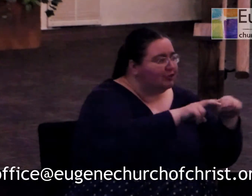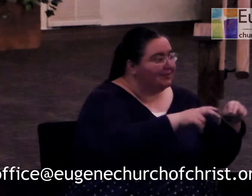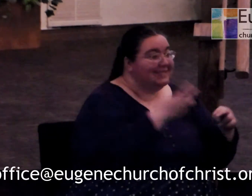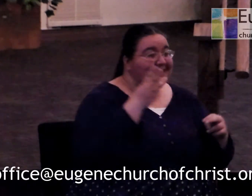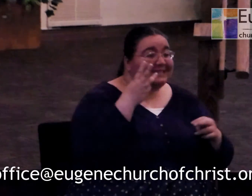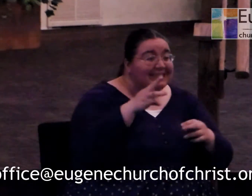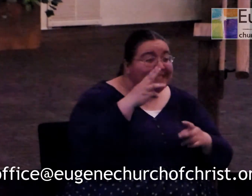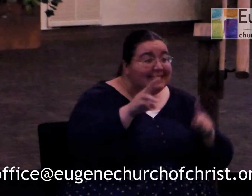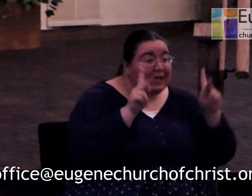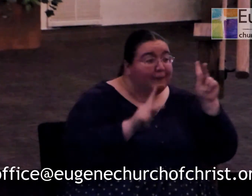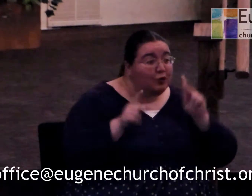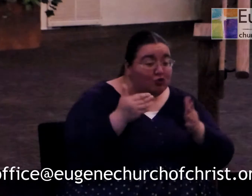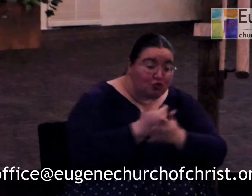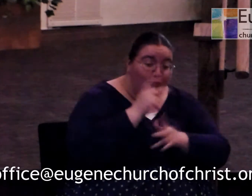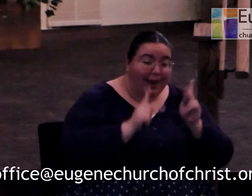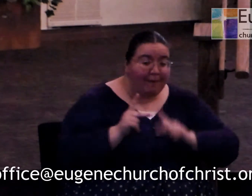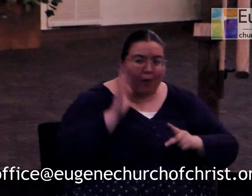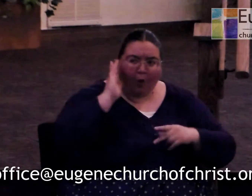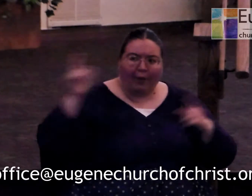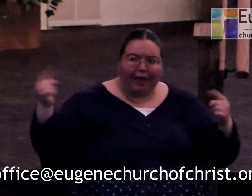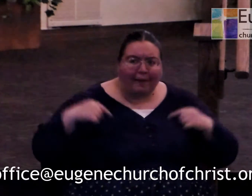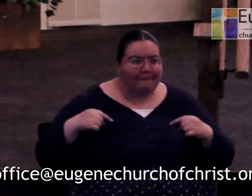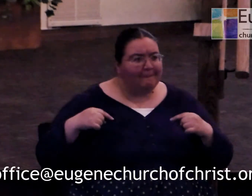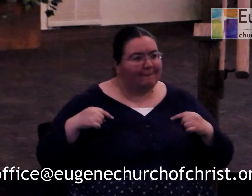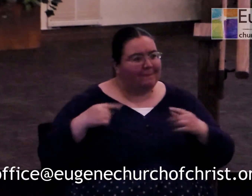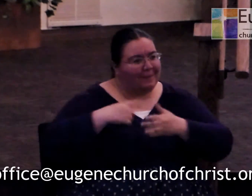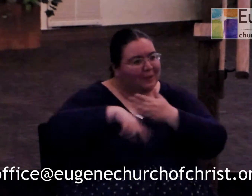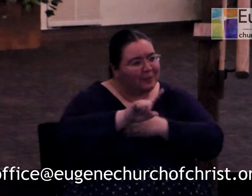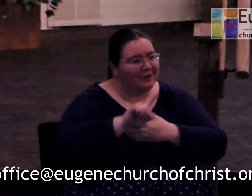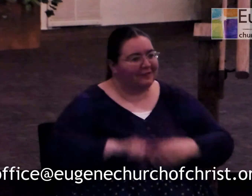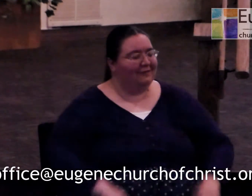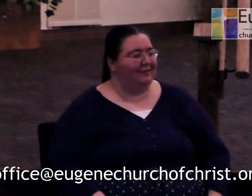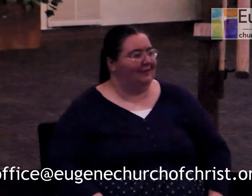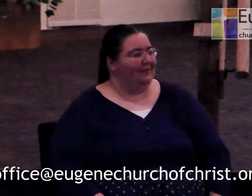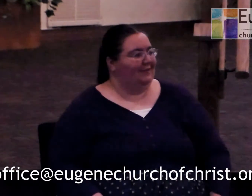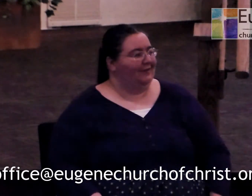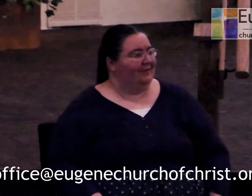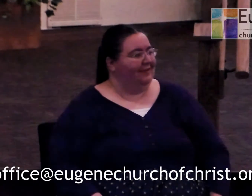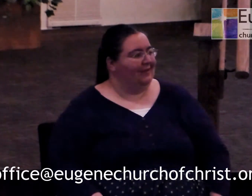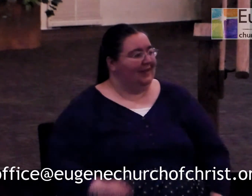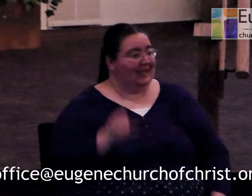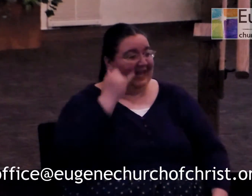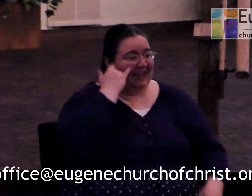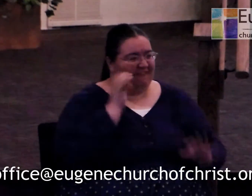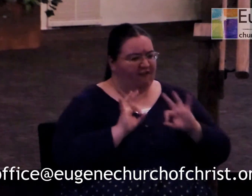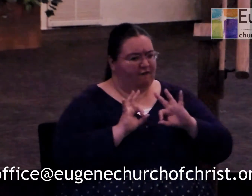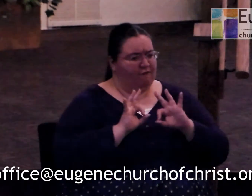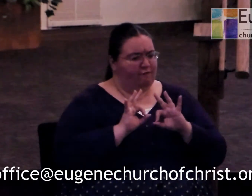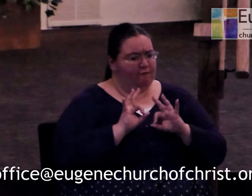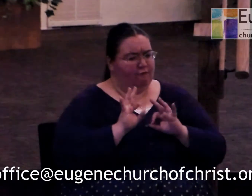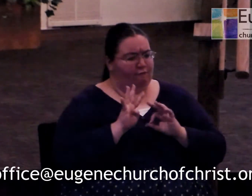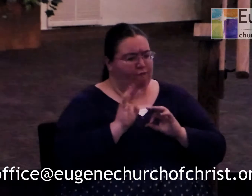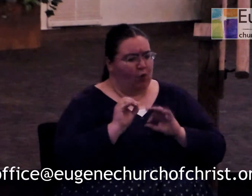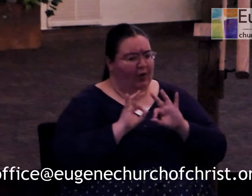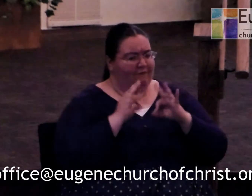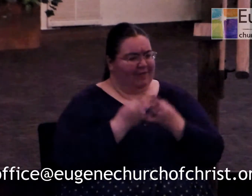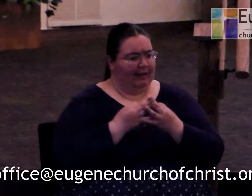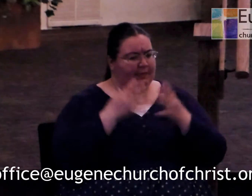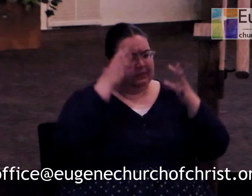people, full of people that have never been here before, because 40 families decided, I'm not going to not ask anymore.